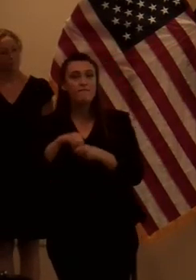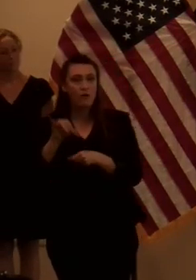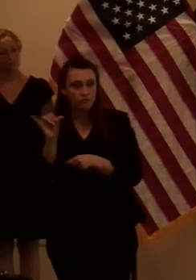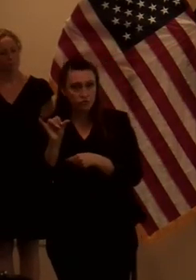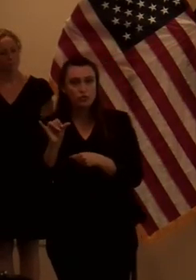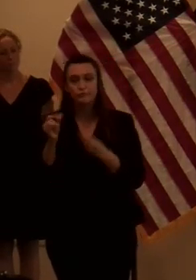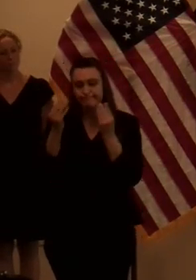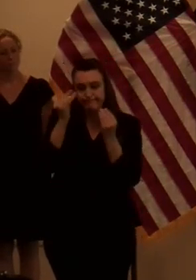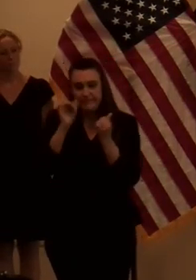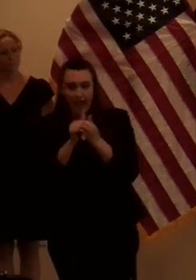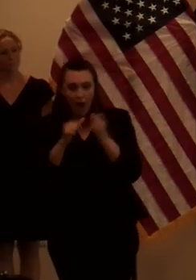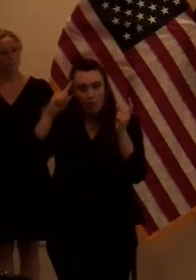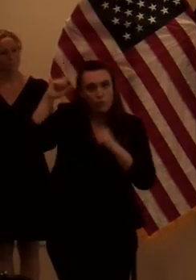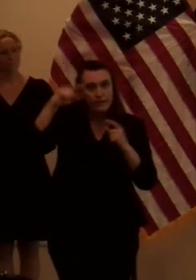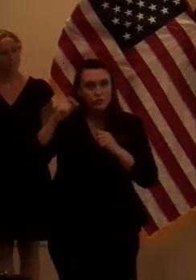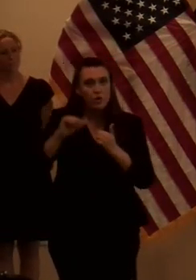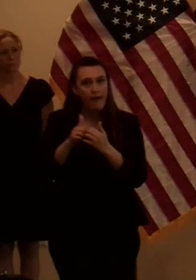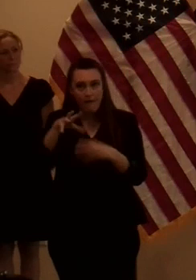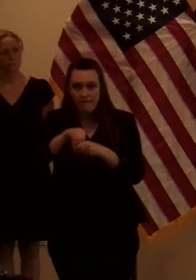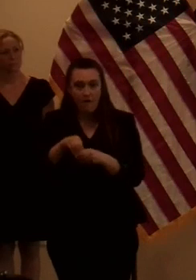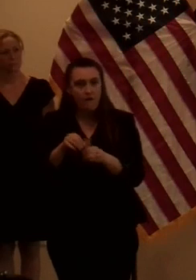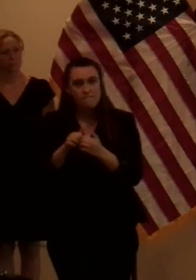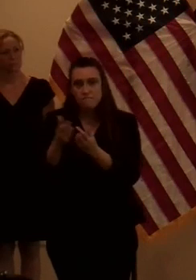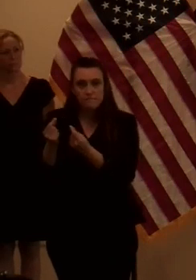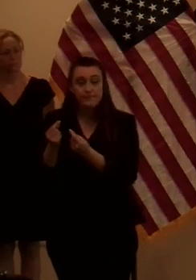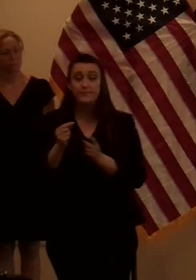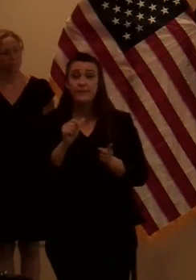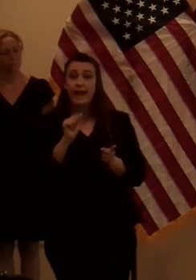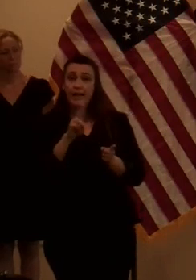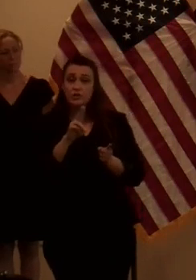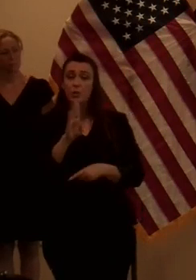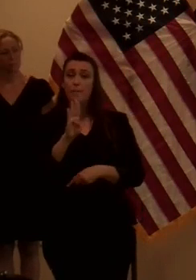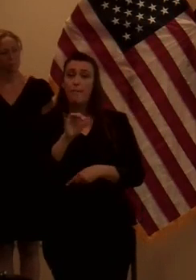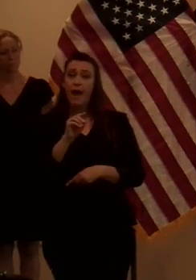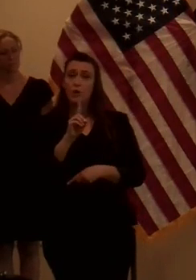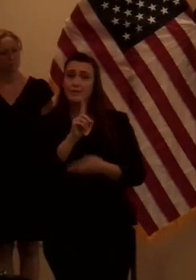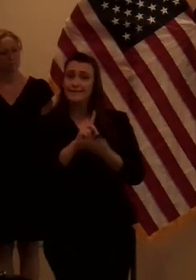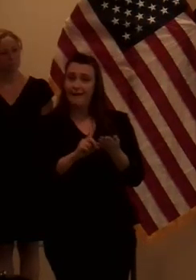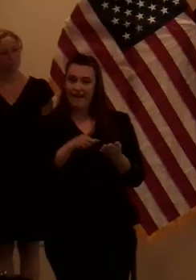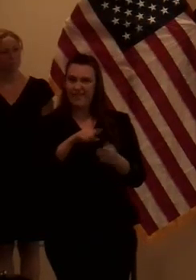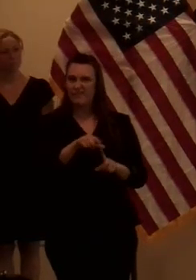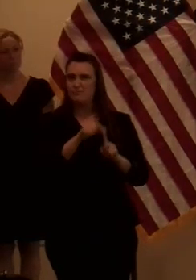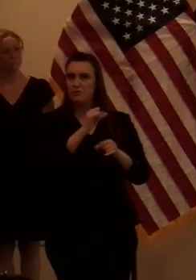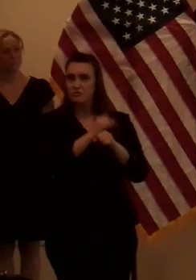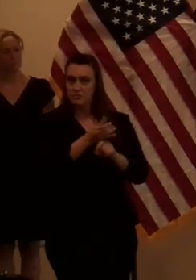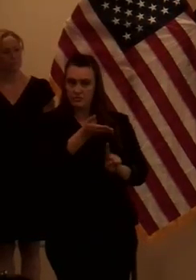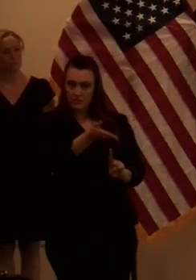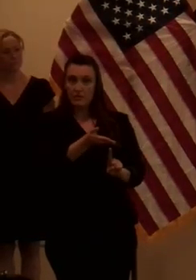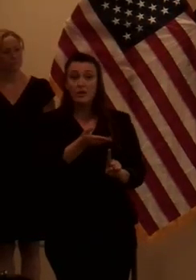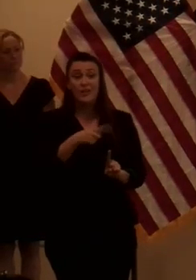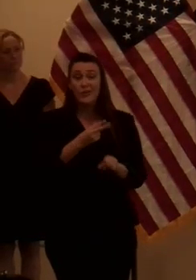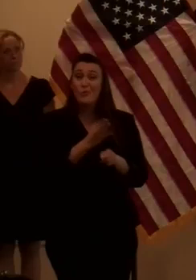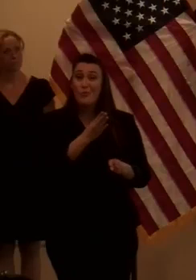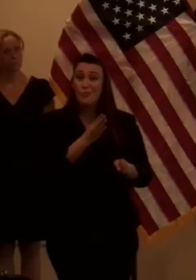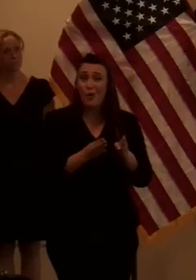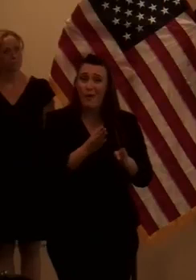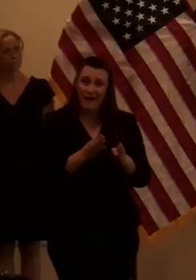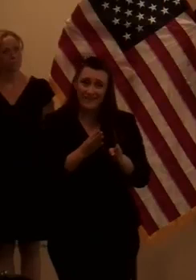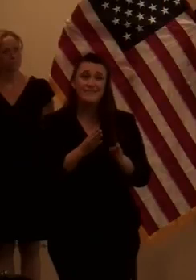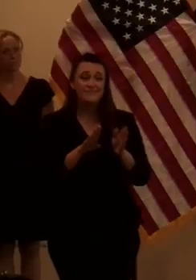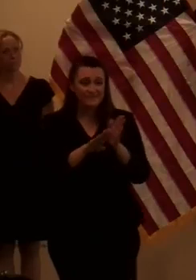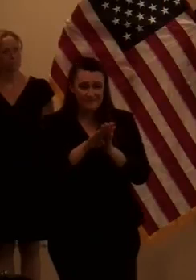to provide solutions. At ASU's Biodesign Institute, researchers are using robots to develop